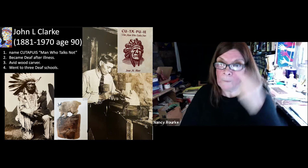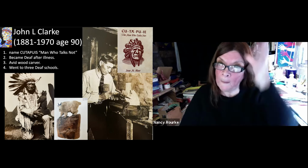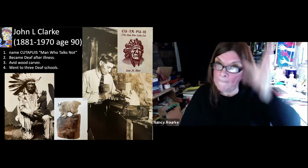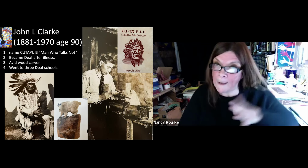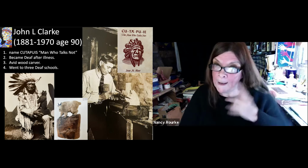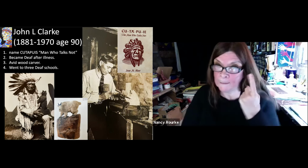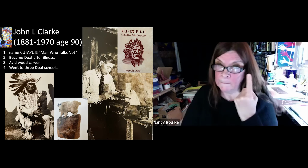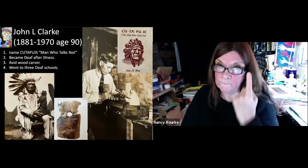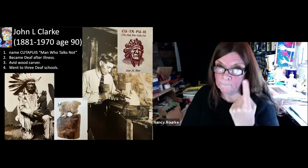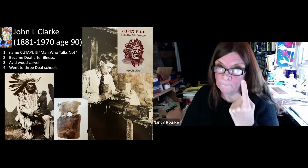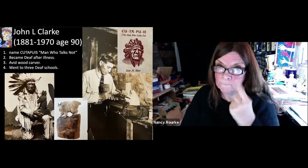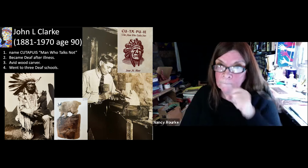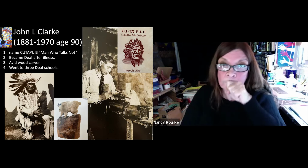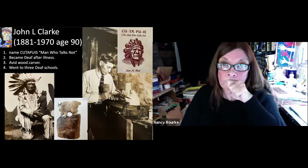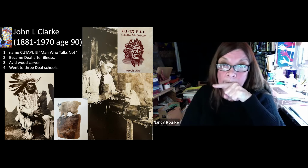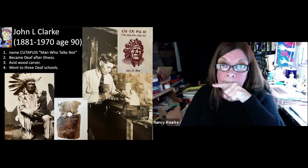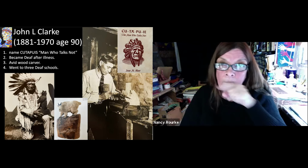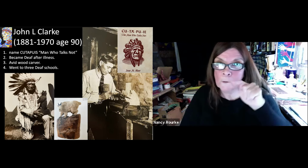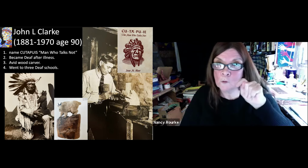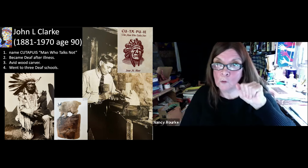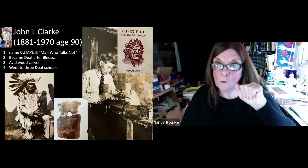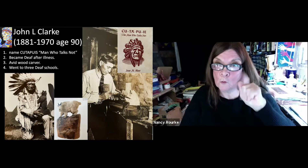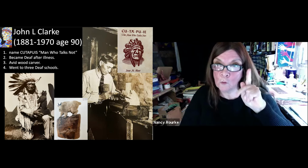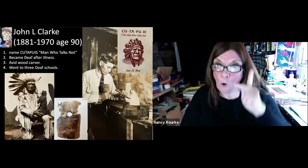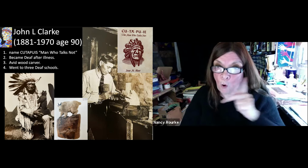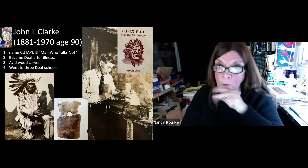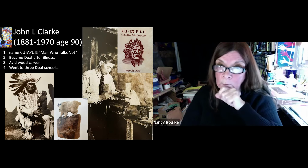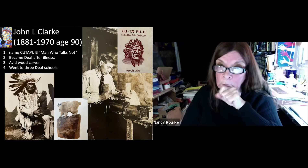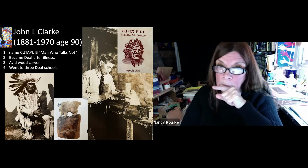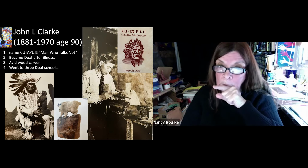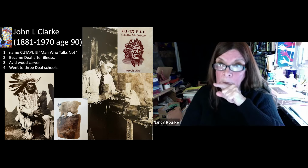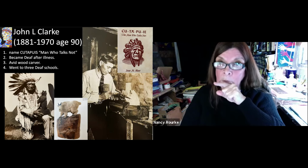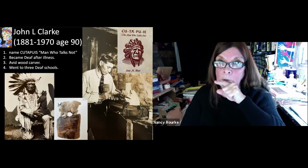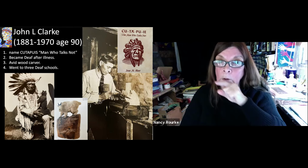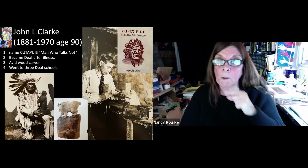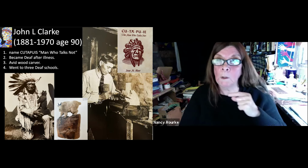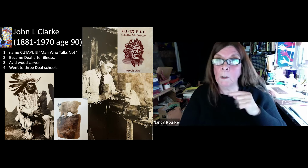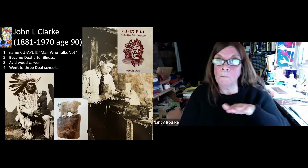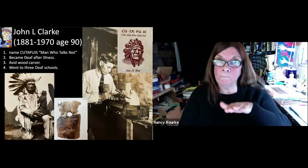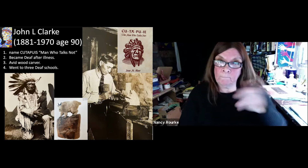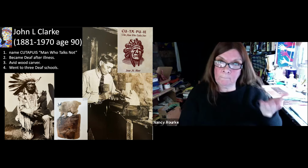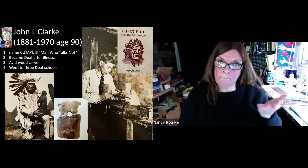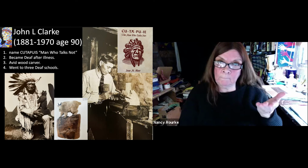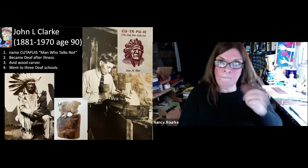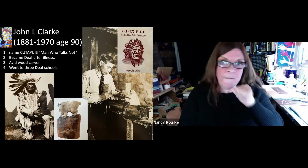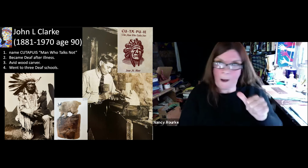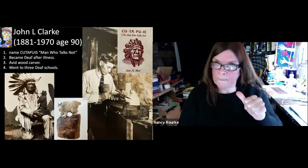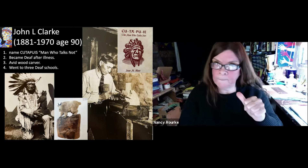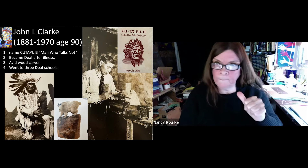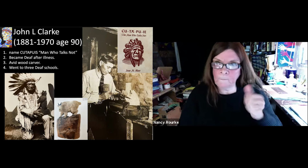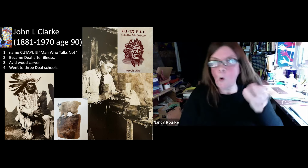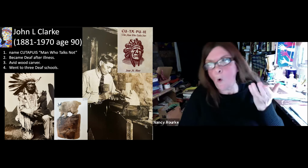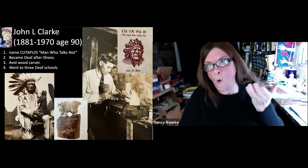See that. This one finger. Indicates man. Moving forward. From the mouth. Is talk. And